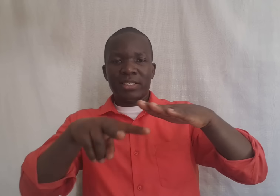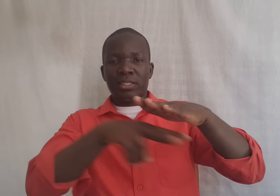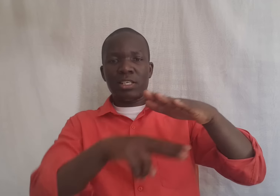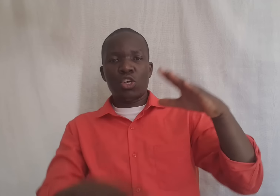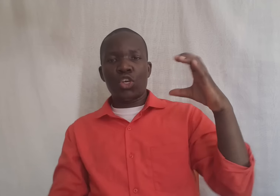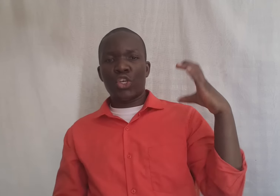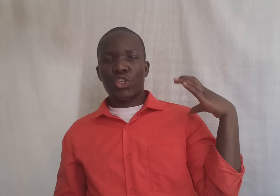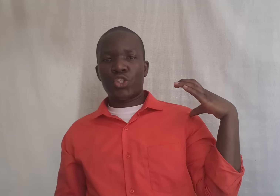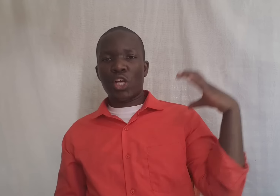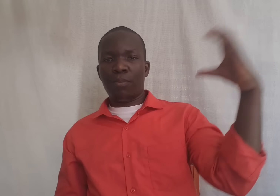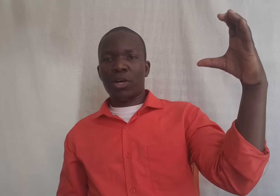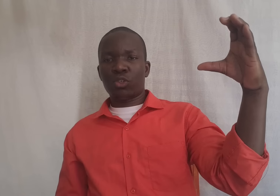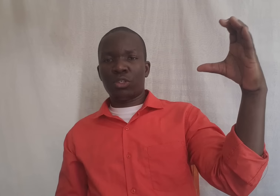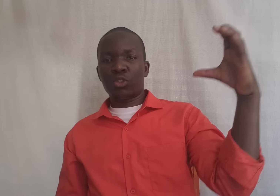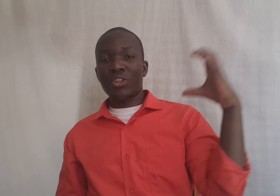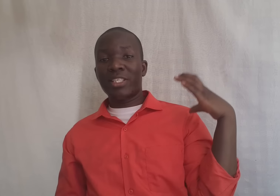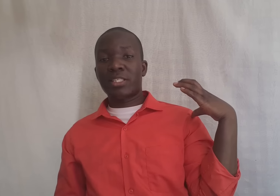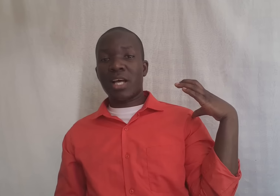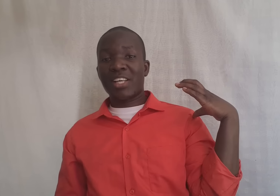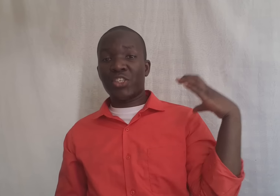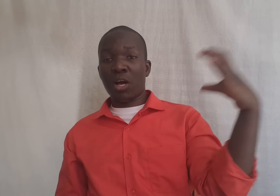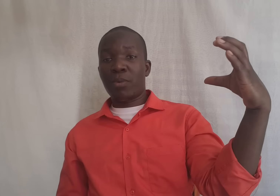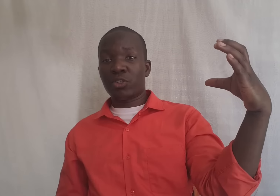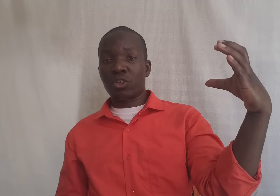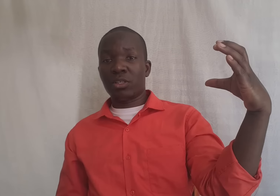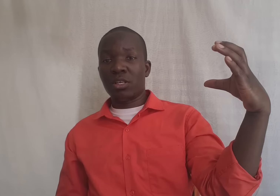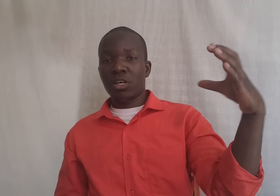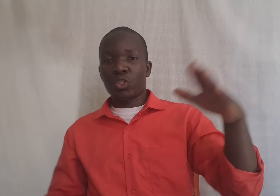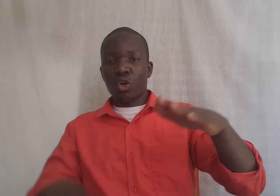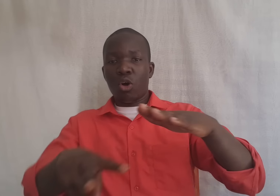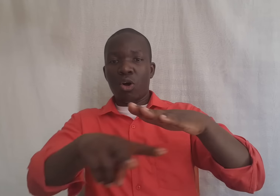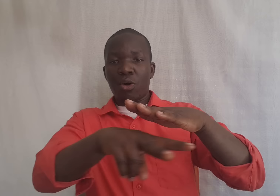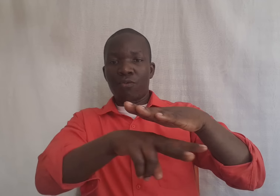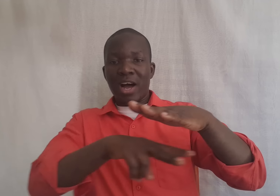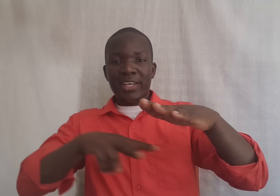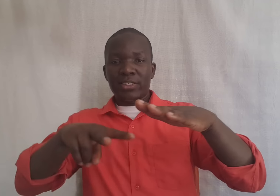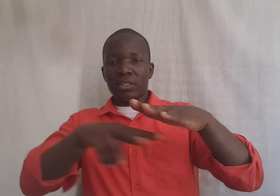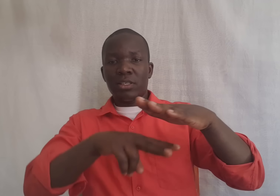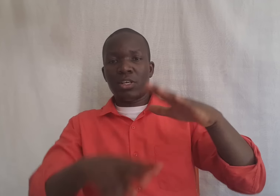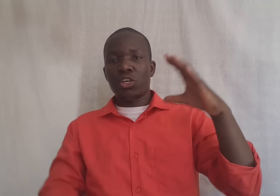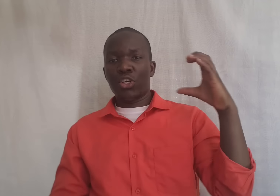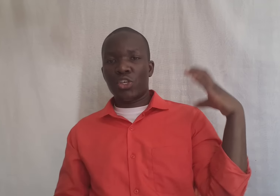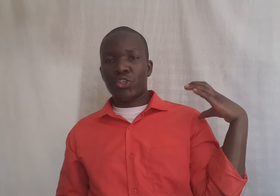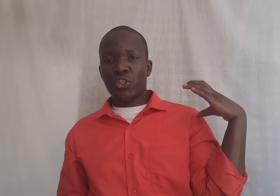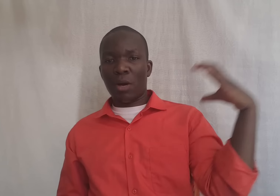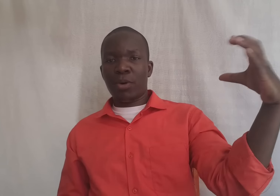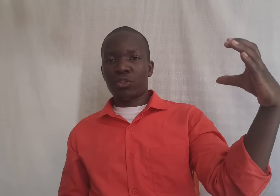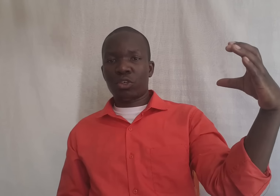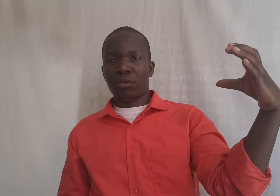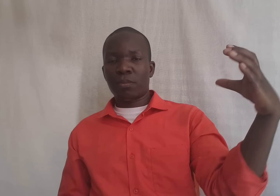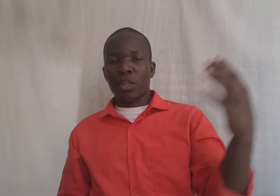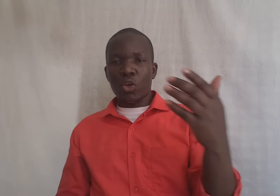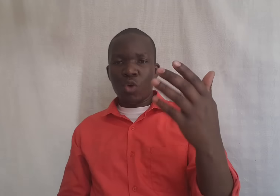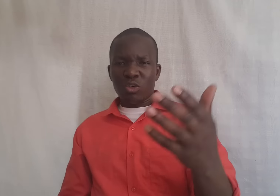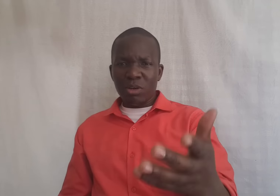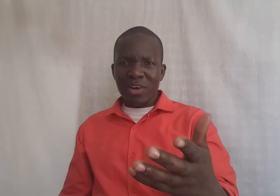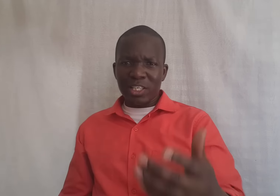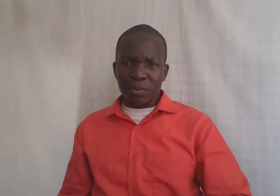vice chairperson. So this is a chairperson. So vice chairperson. You want to be very